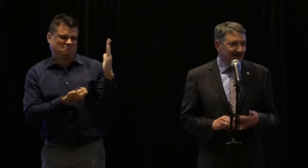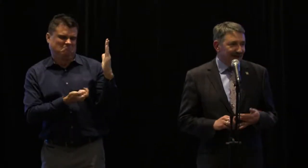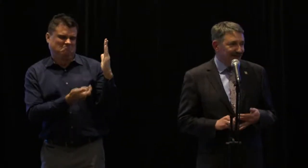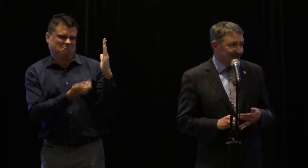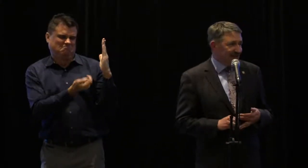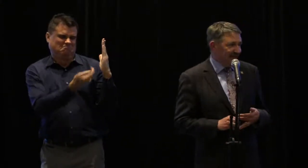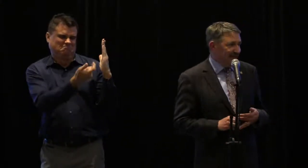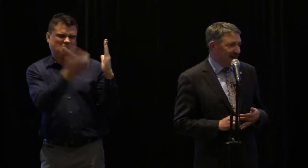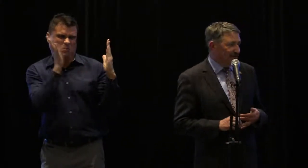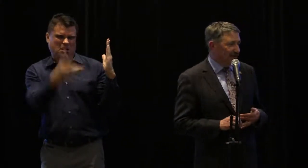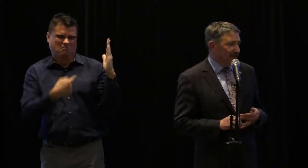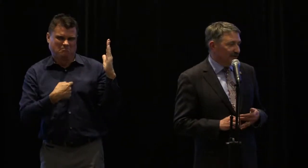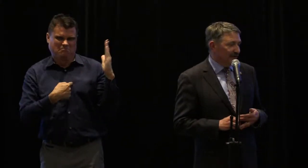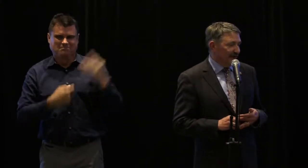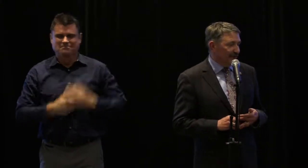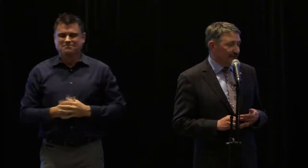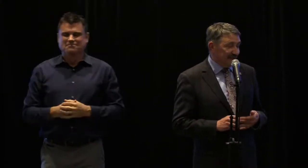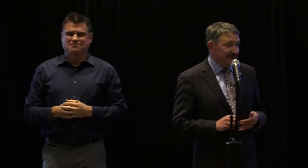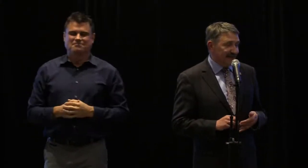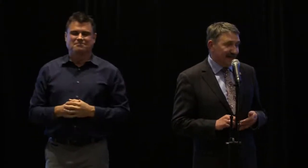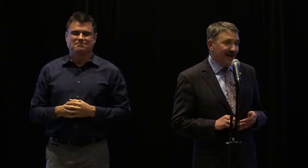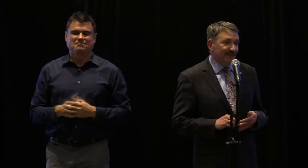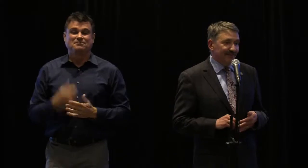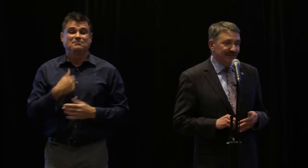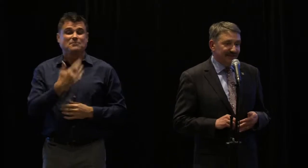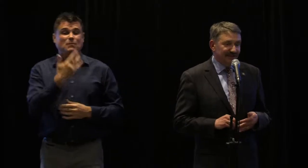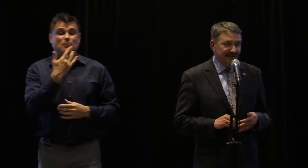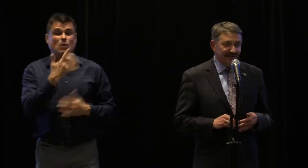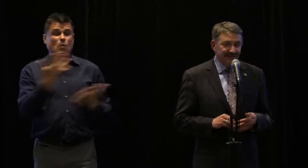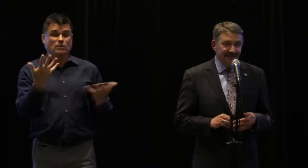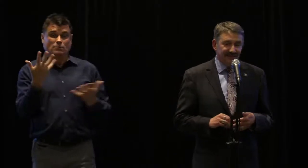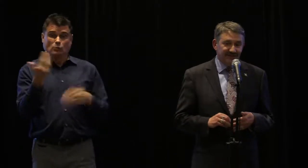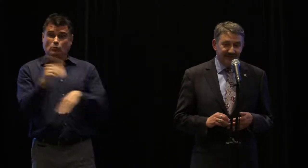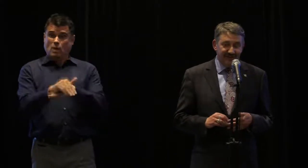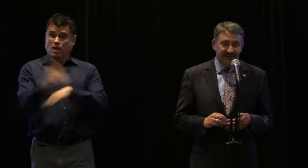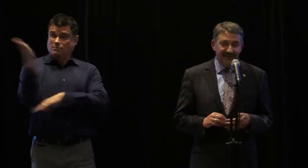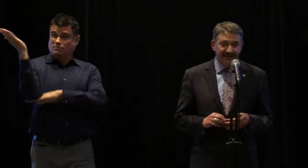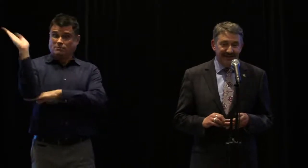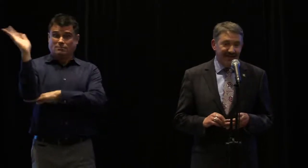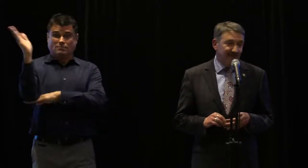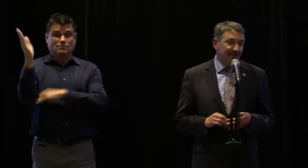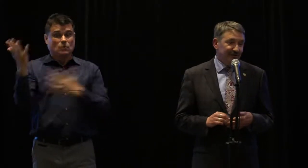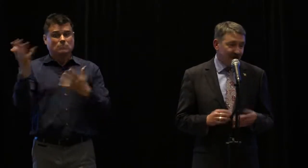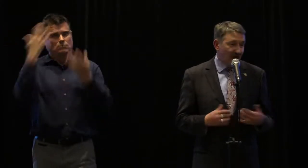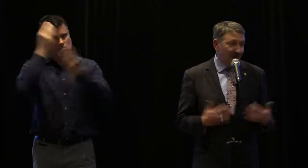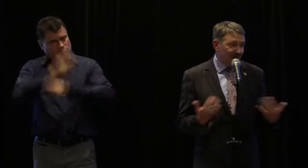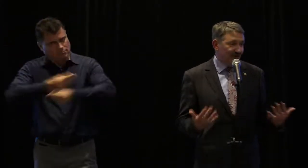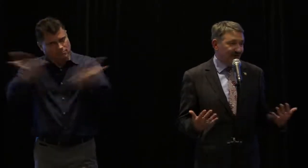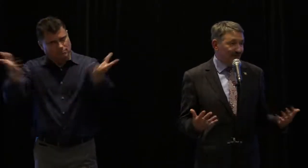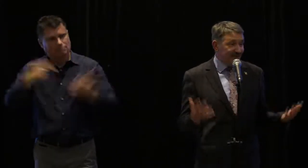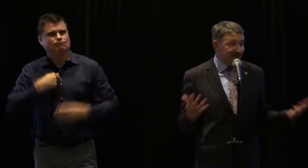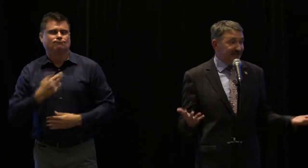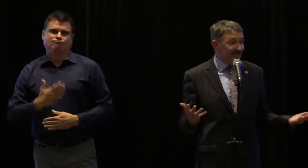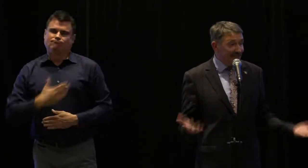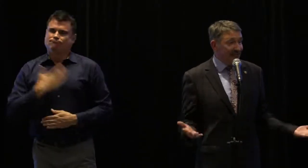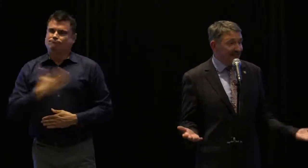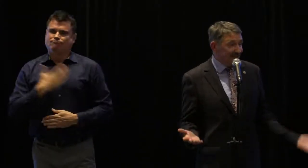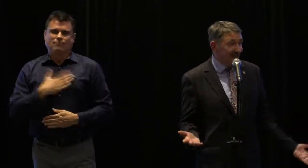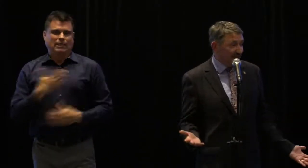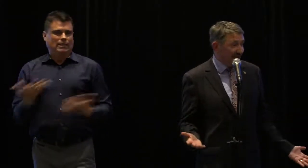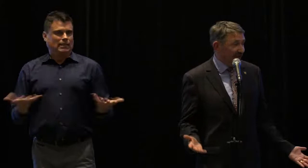I would rather just say how pleased I am to be able to talk about a piece